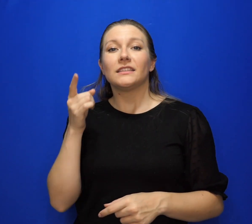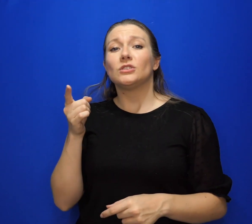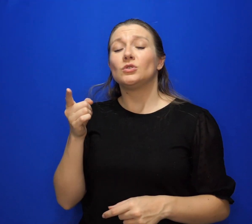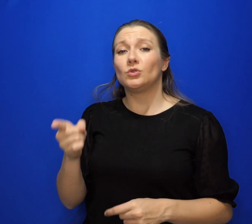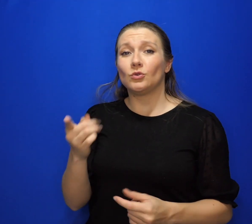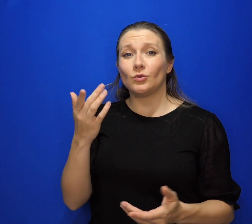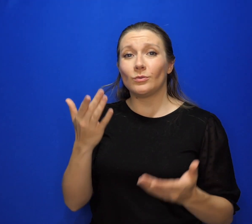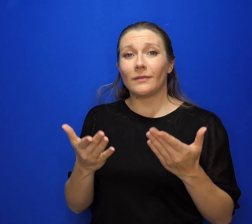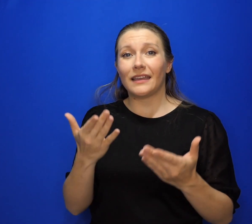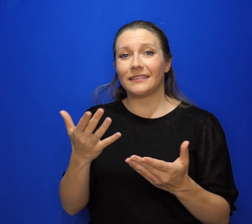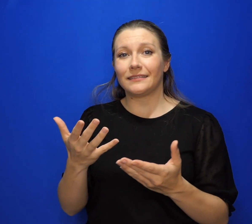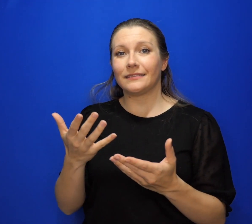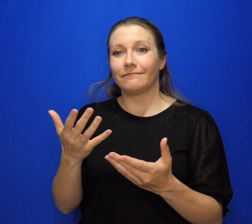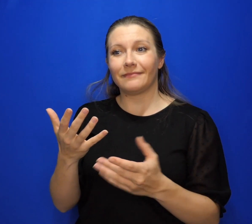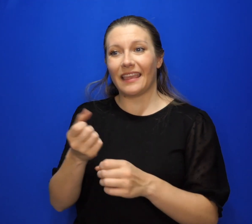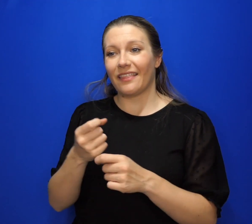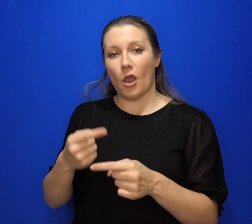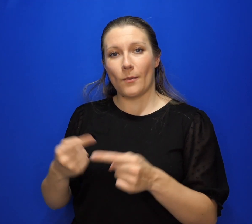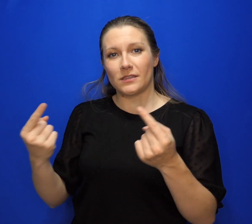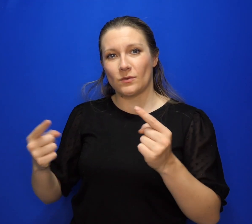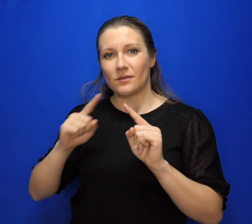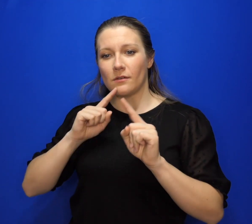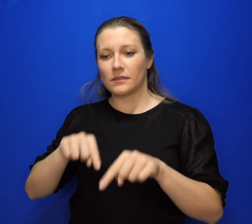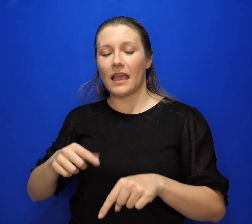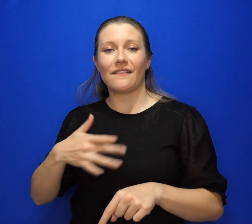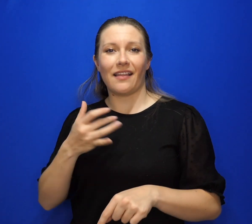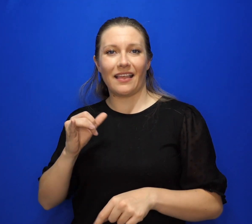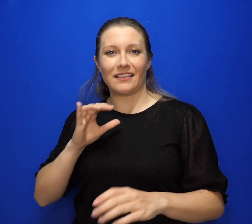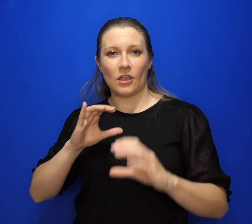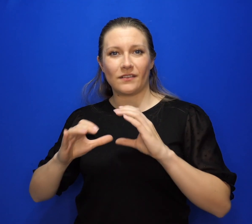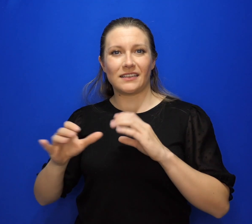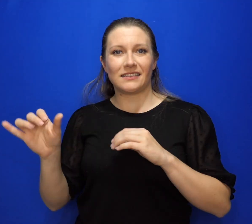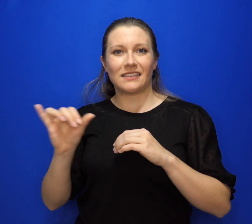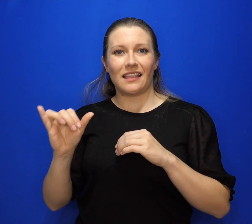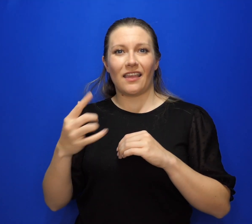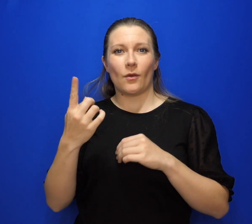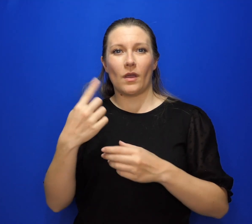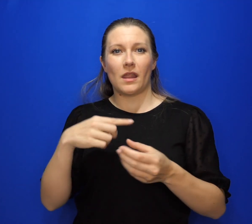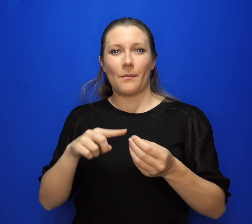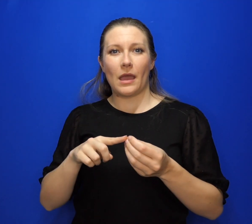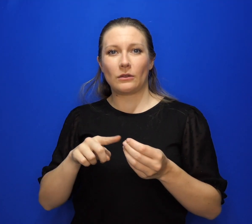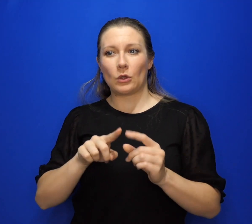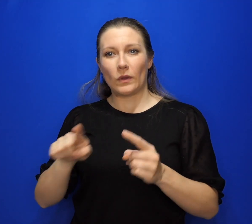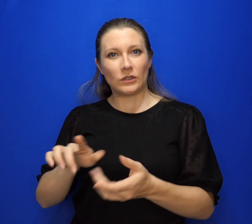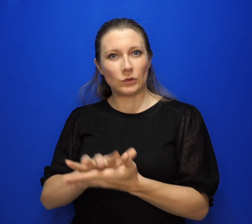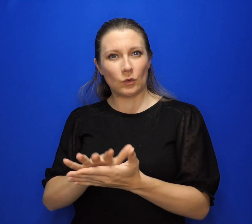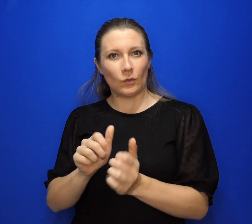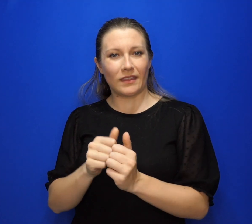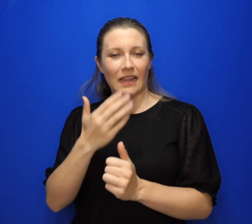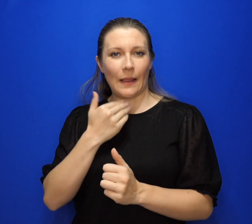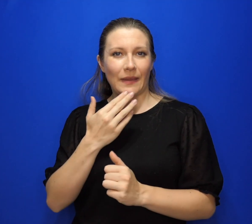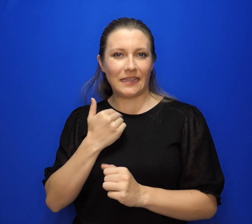opposite of this. I almost feel like this conversation is a lot like the one about putting your kids in school with diabetes. There are people who have